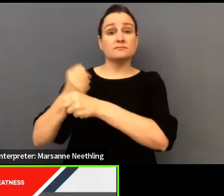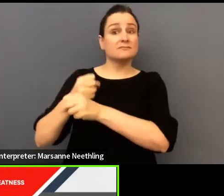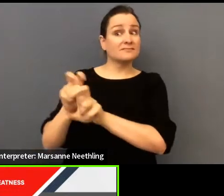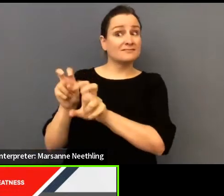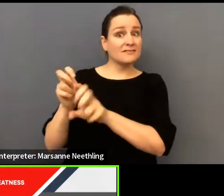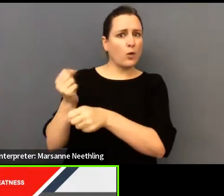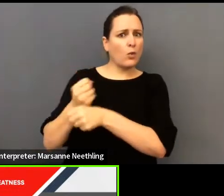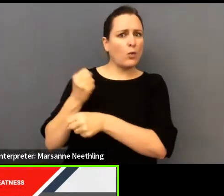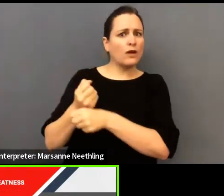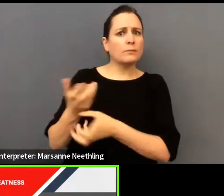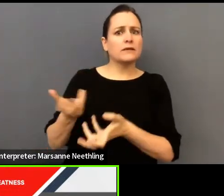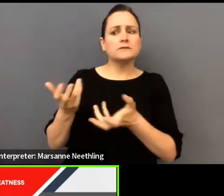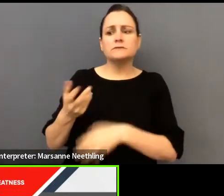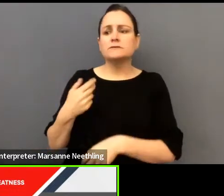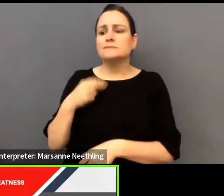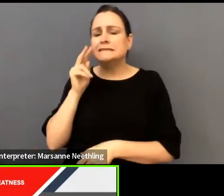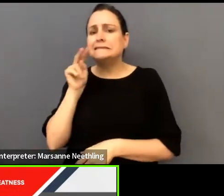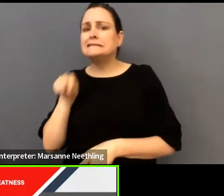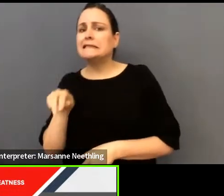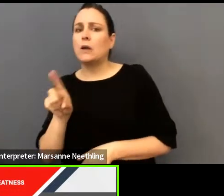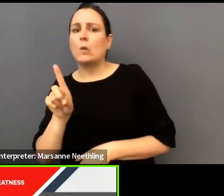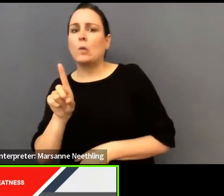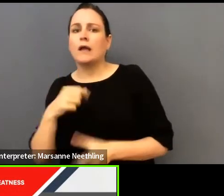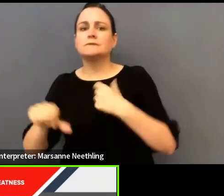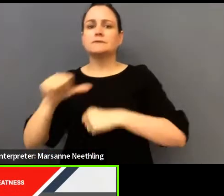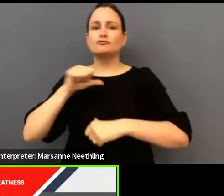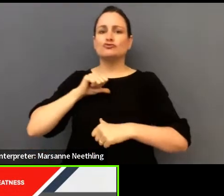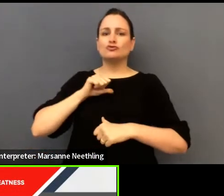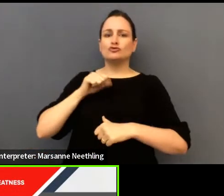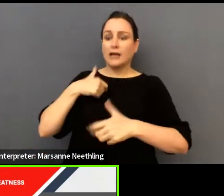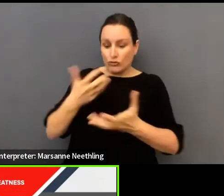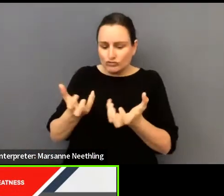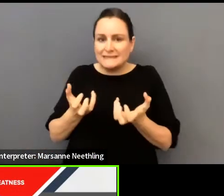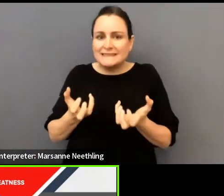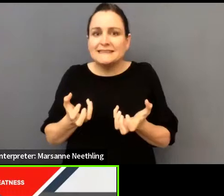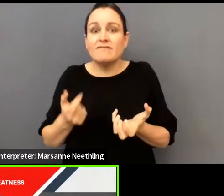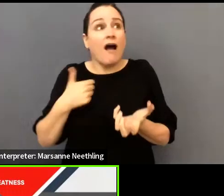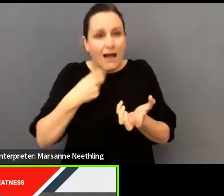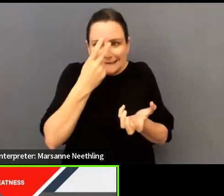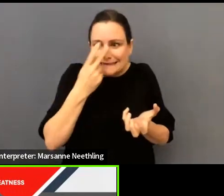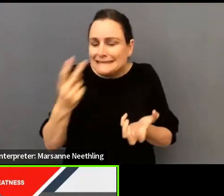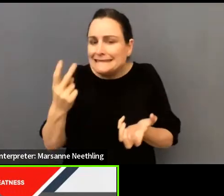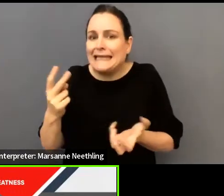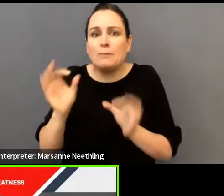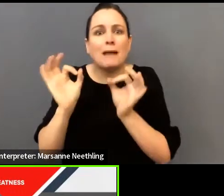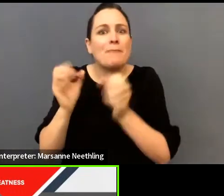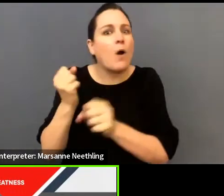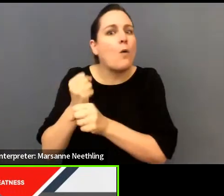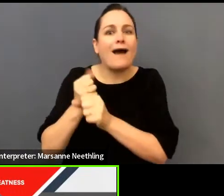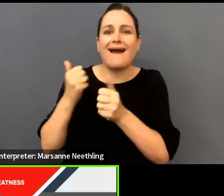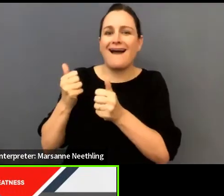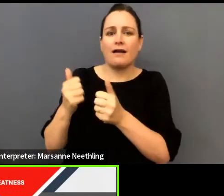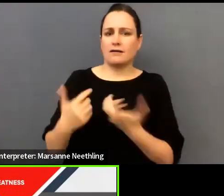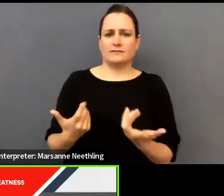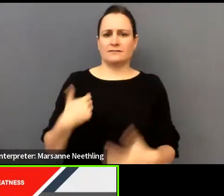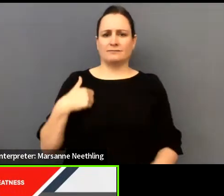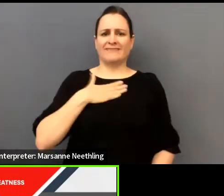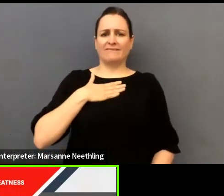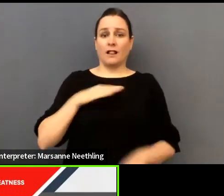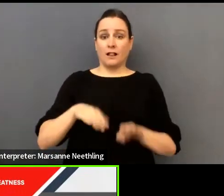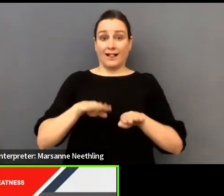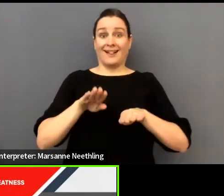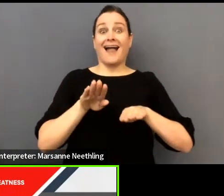of all the work that has happened in the past. And it's like one step forward, 3 steps back the